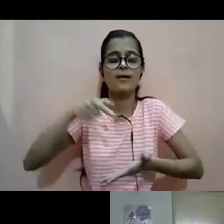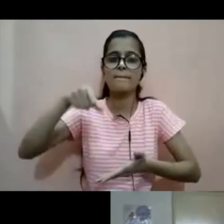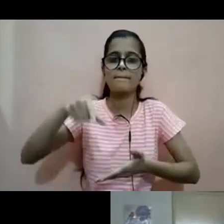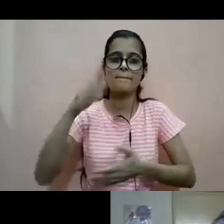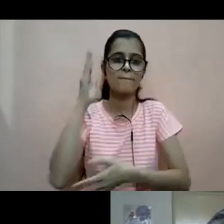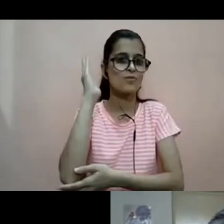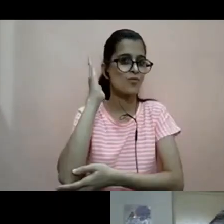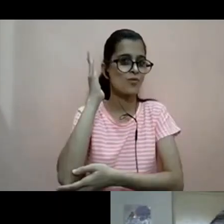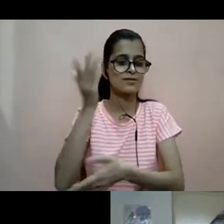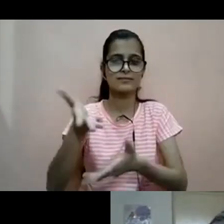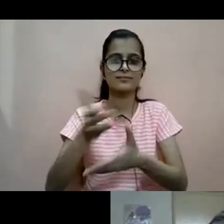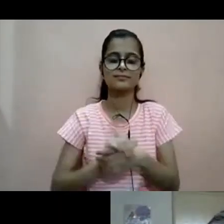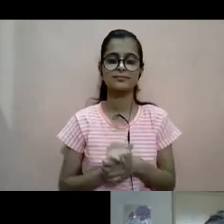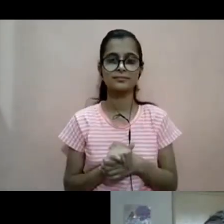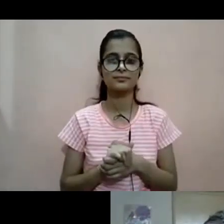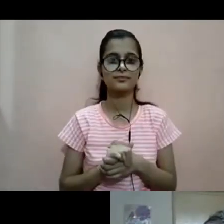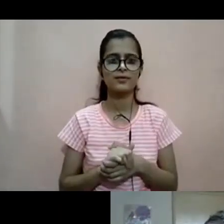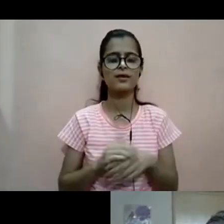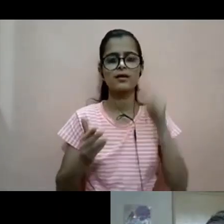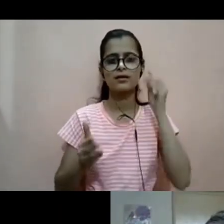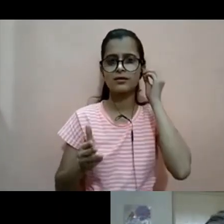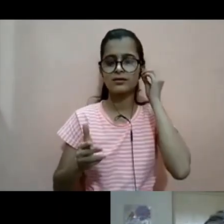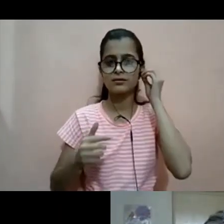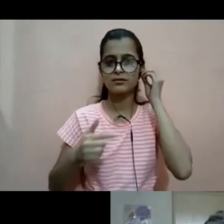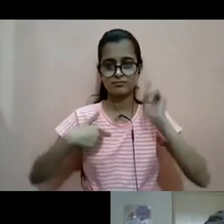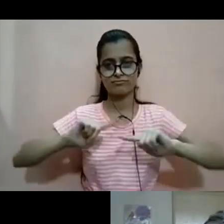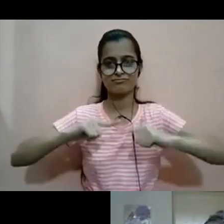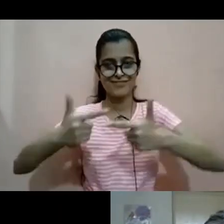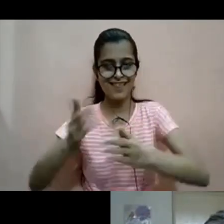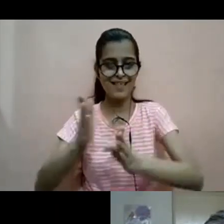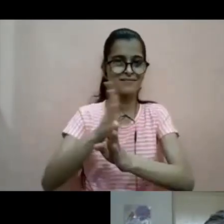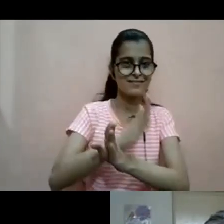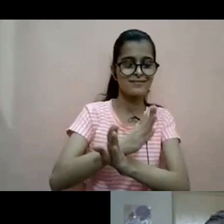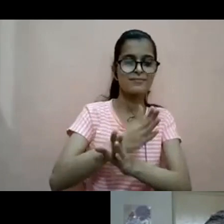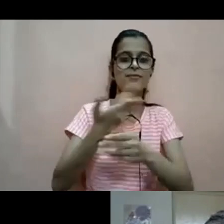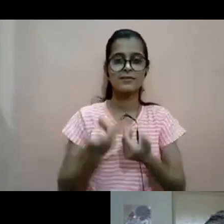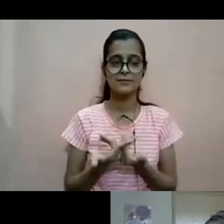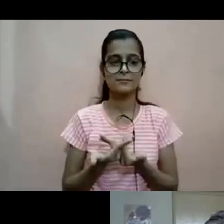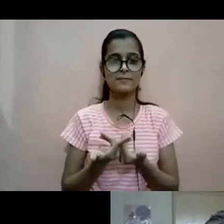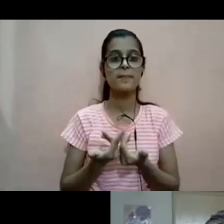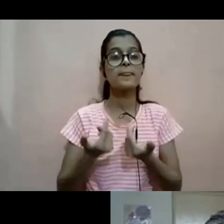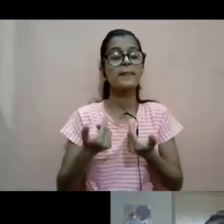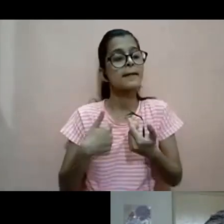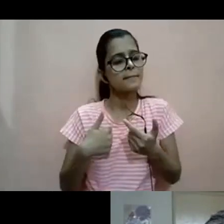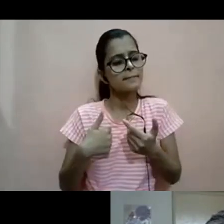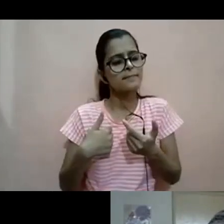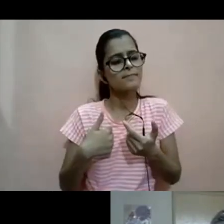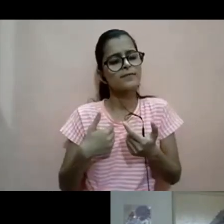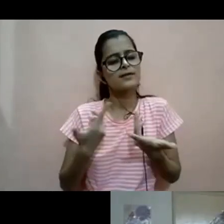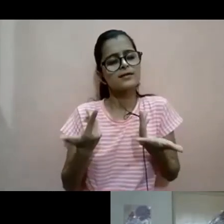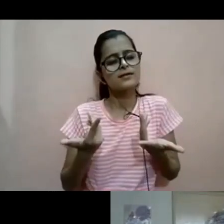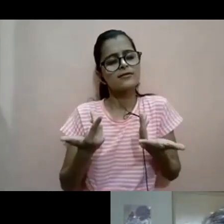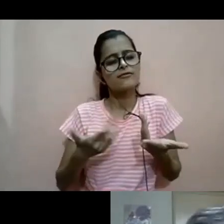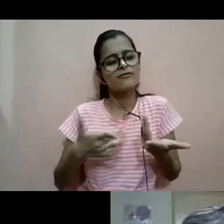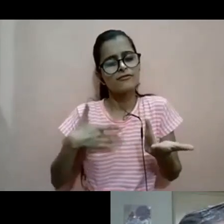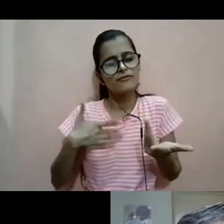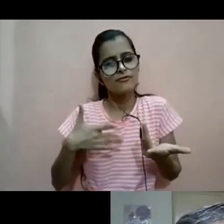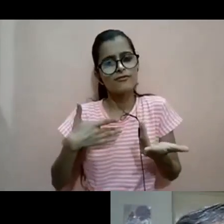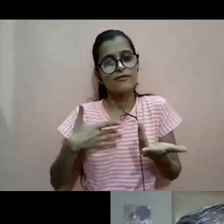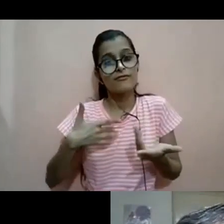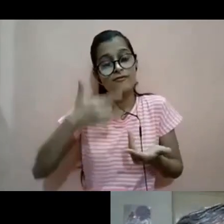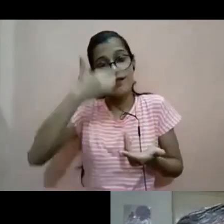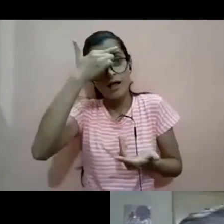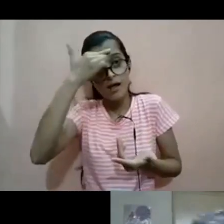But before I hand over the virtual mic to you, sir, it is also my great